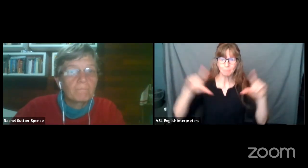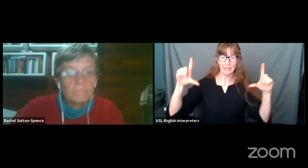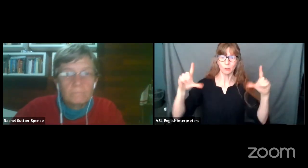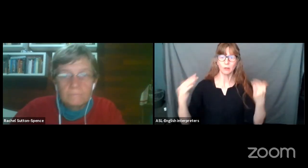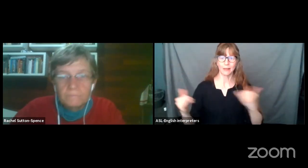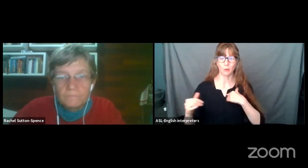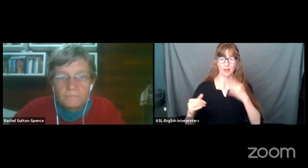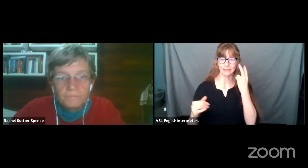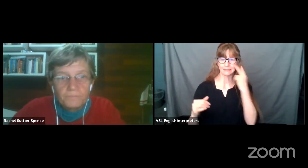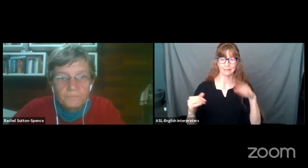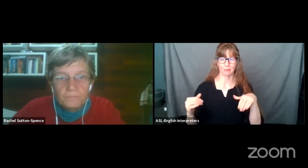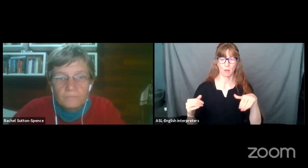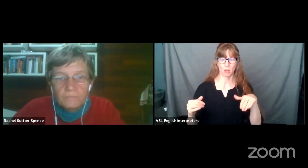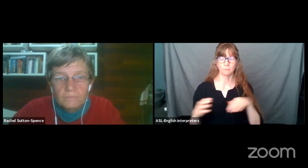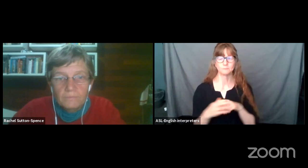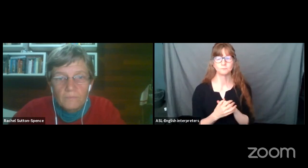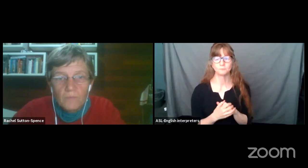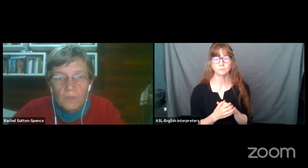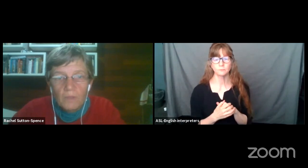Yeah.